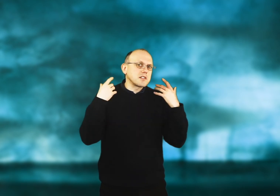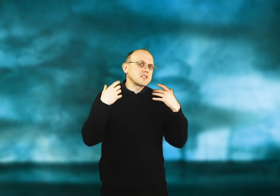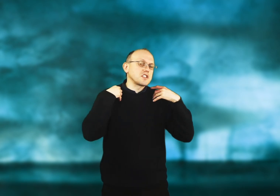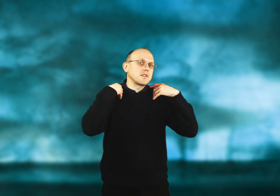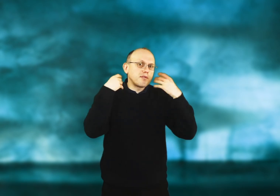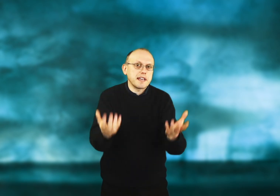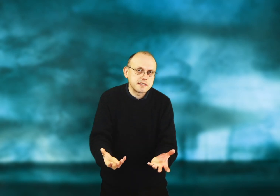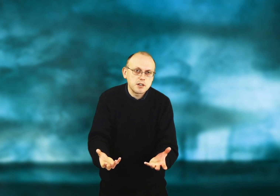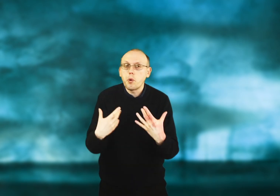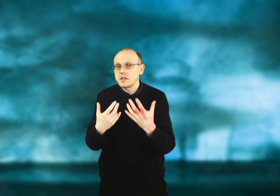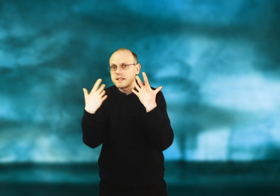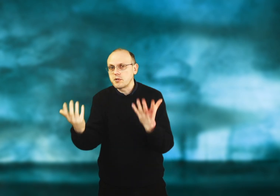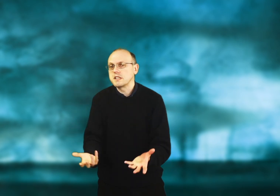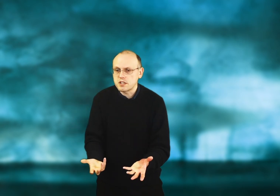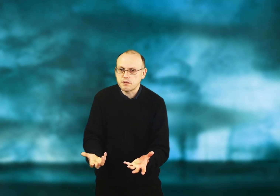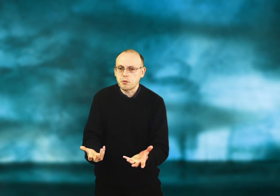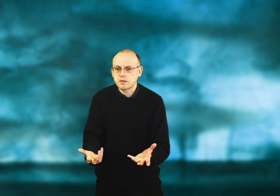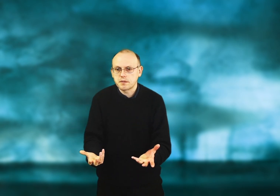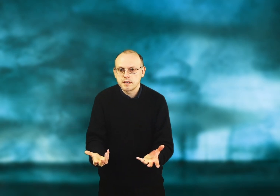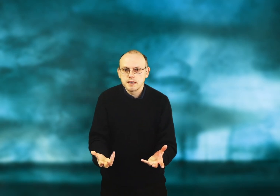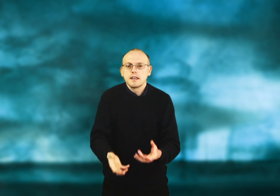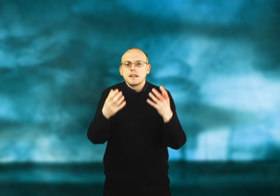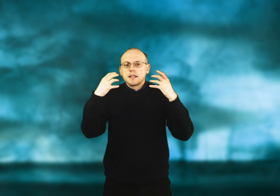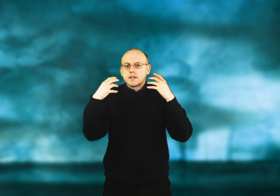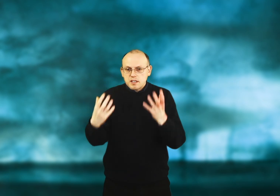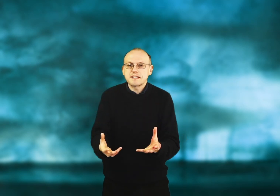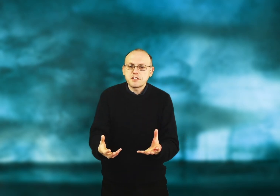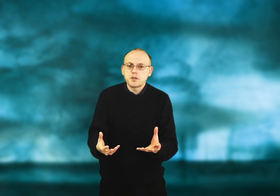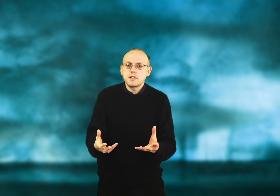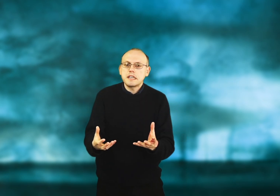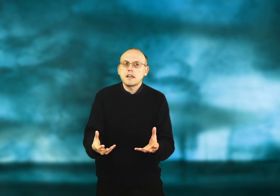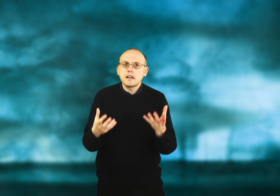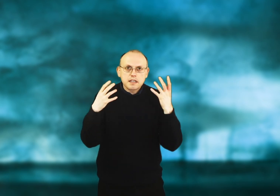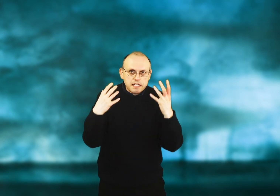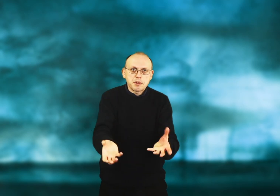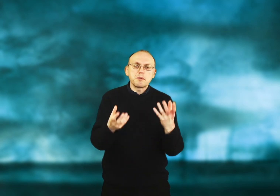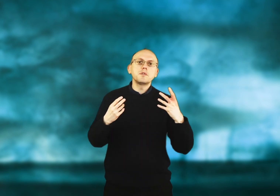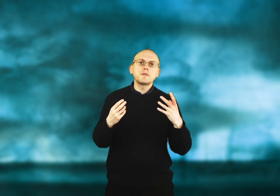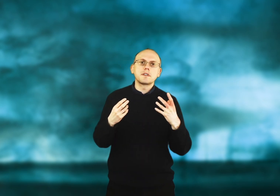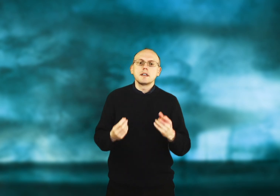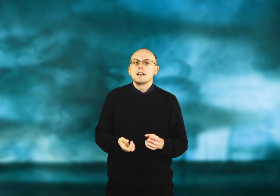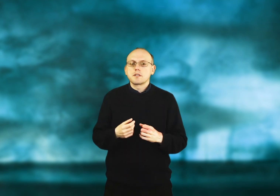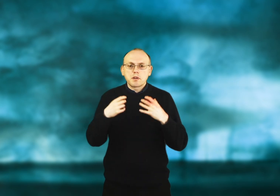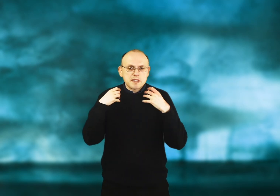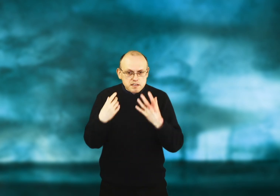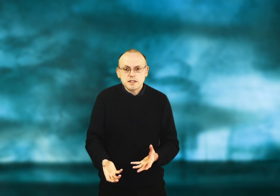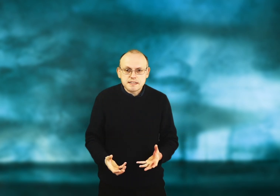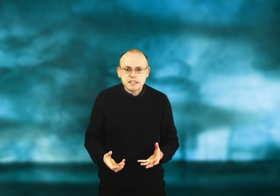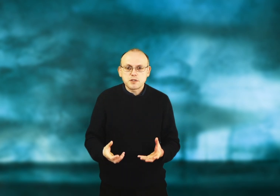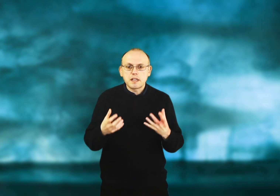non-essential phrase, words in apposition if you want. Not essential here can be removed, so because it's not essential, it needs to